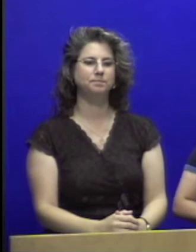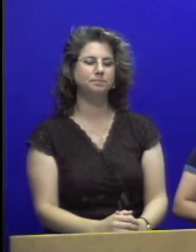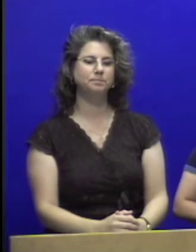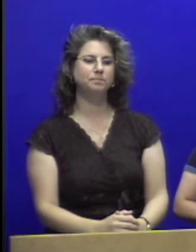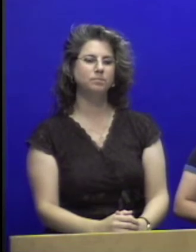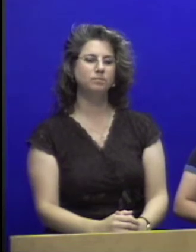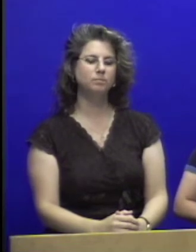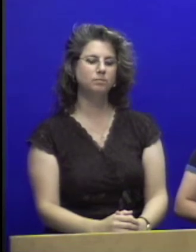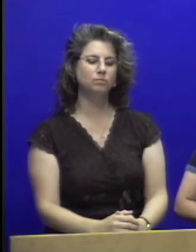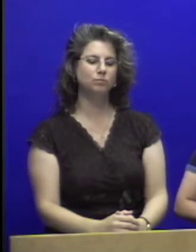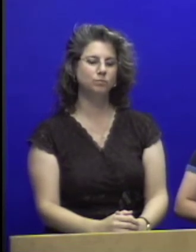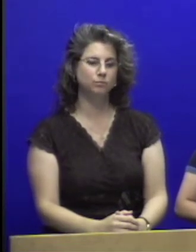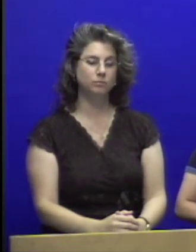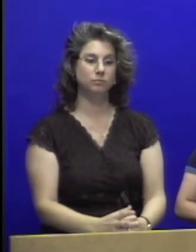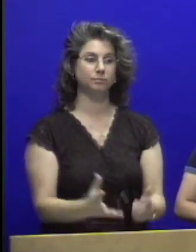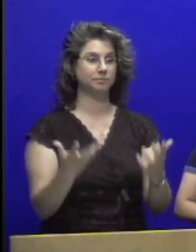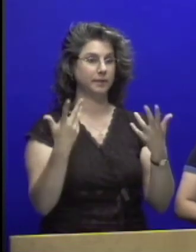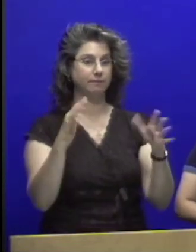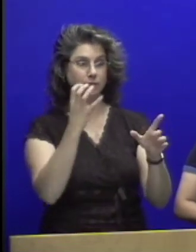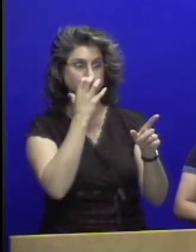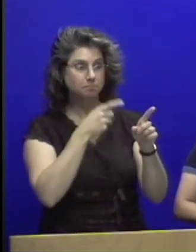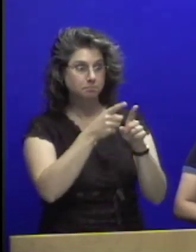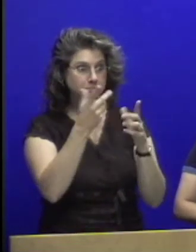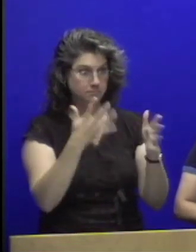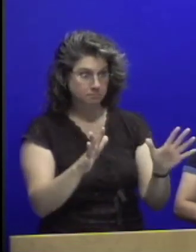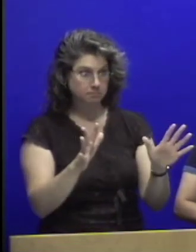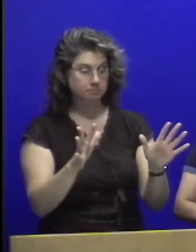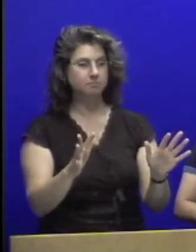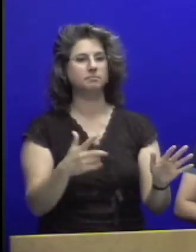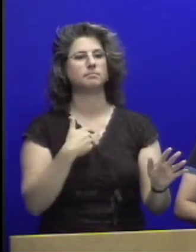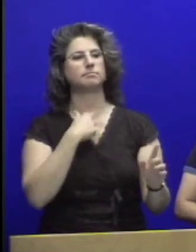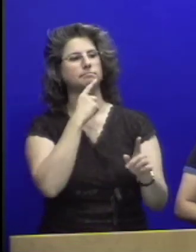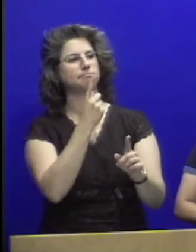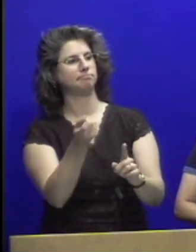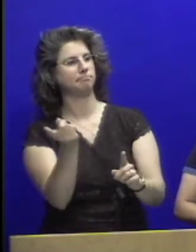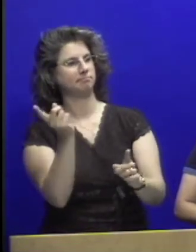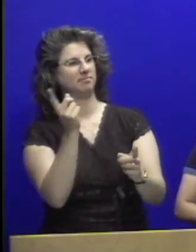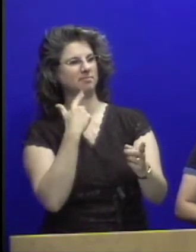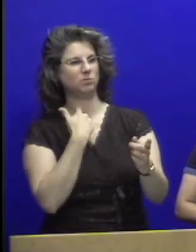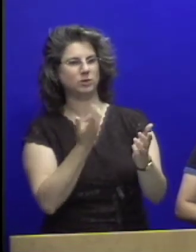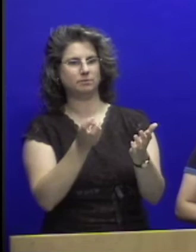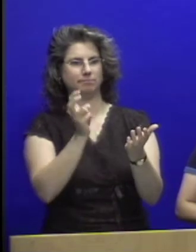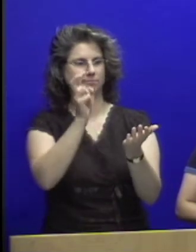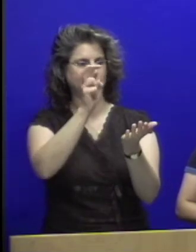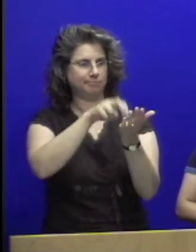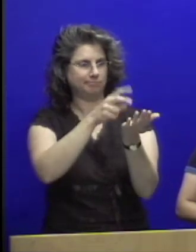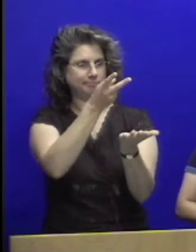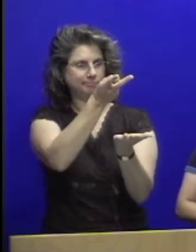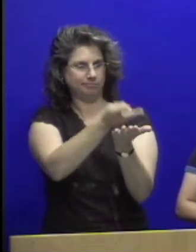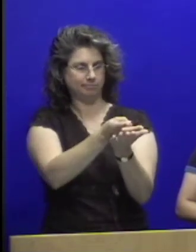Then they will wheel you in the bed into the operating room.